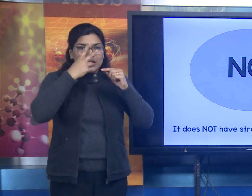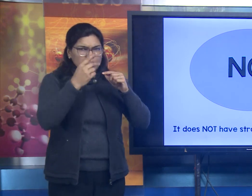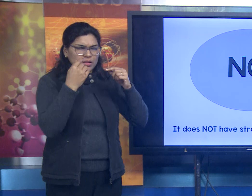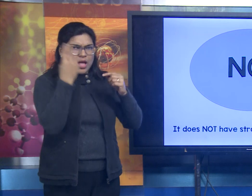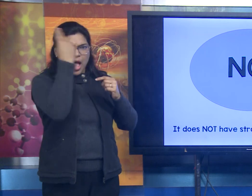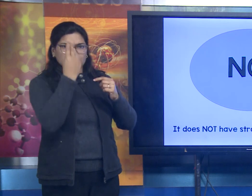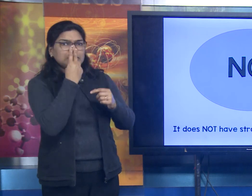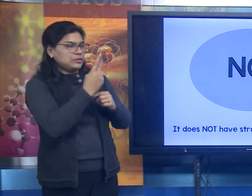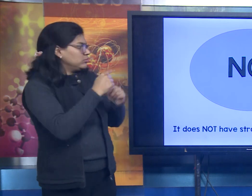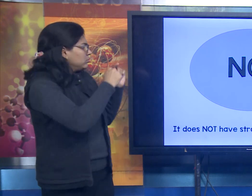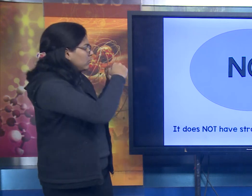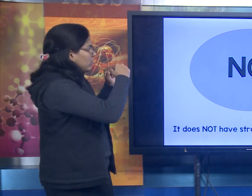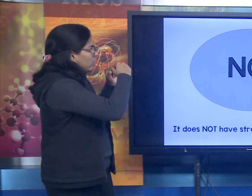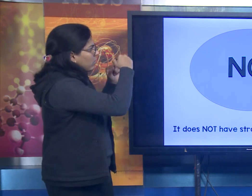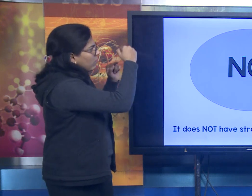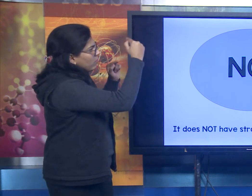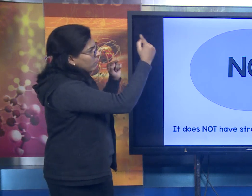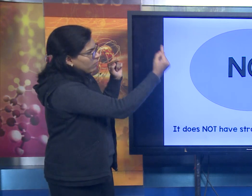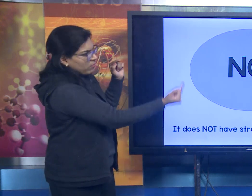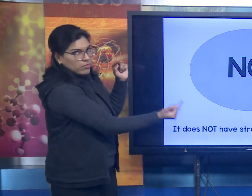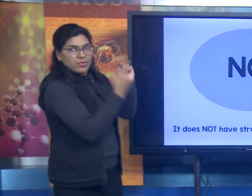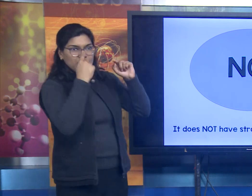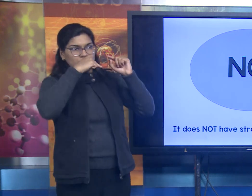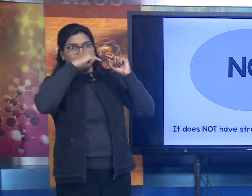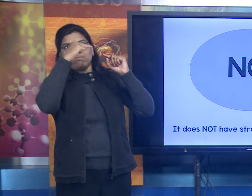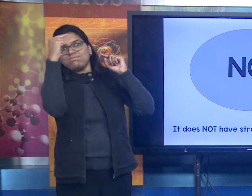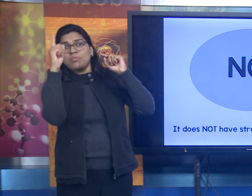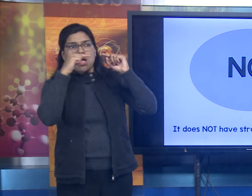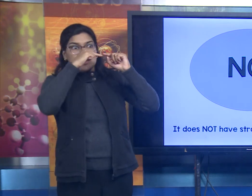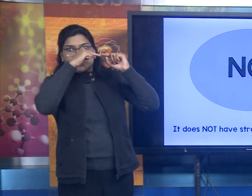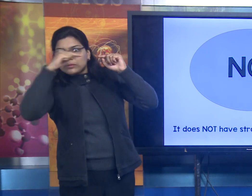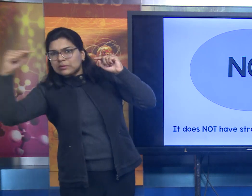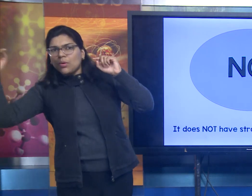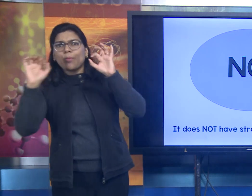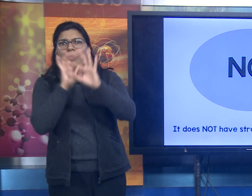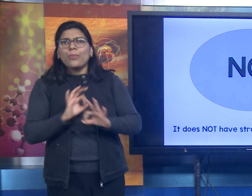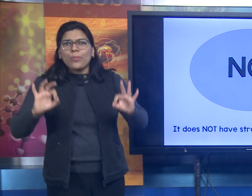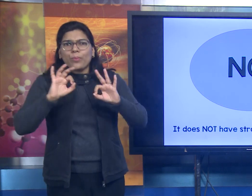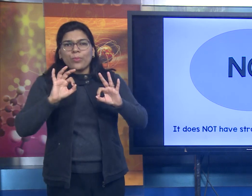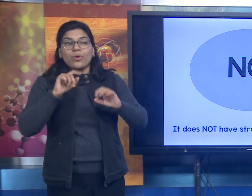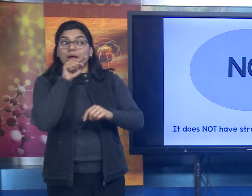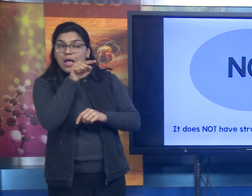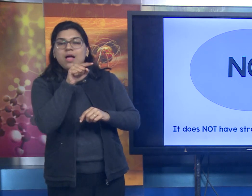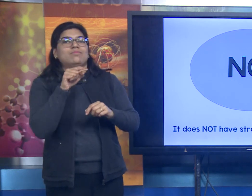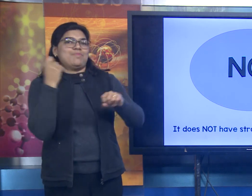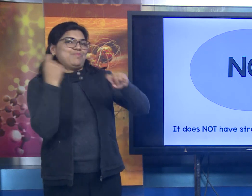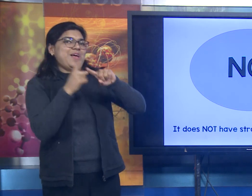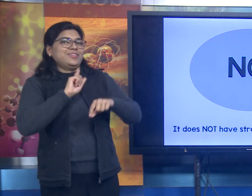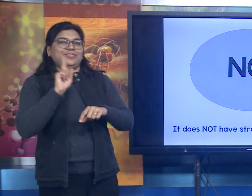Because in a drawing, in any figure, if you see a curved line is there, that